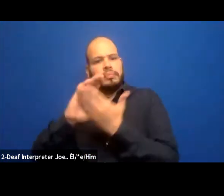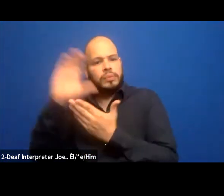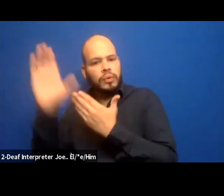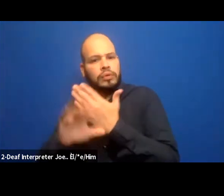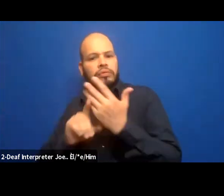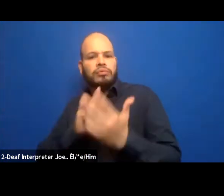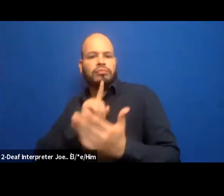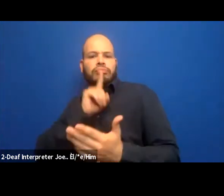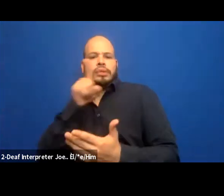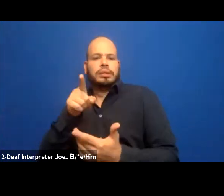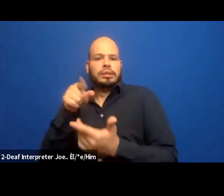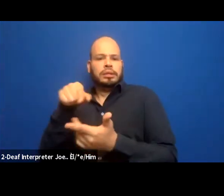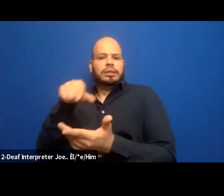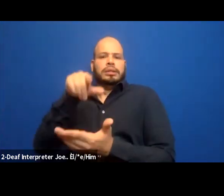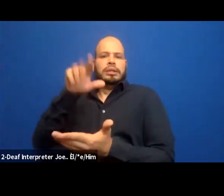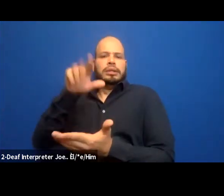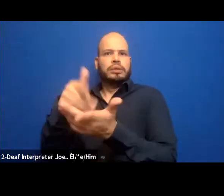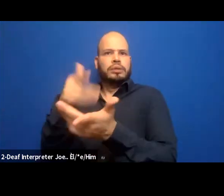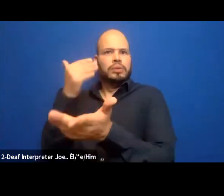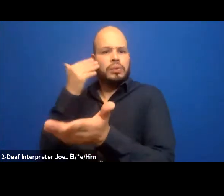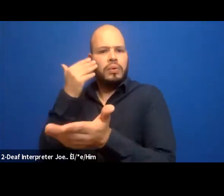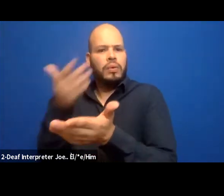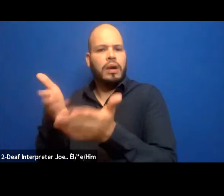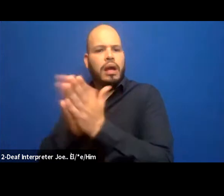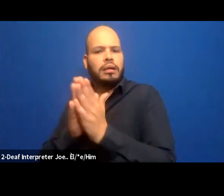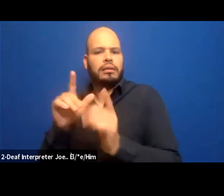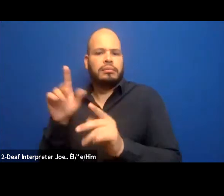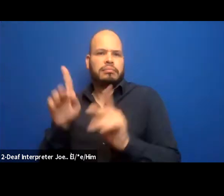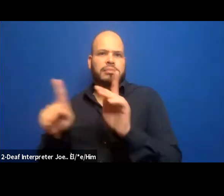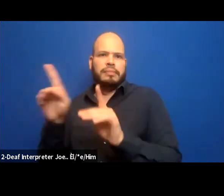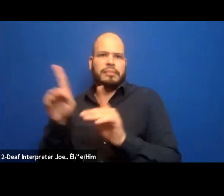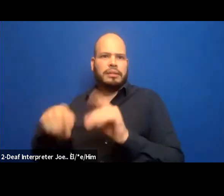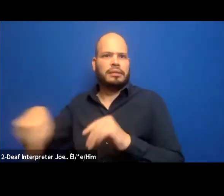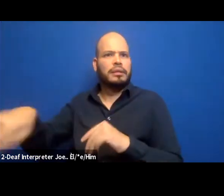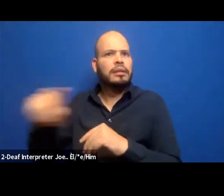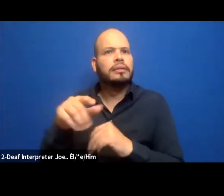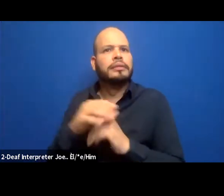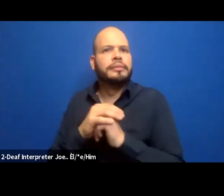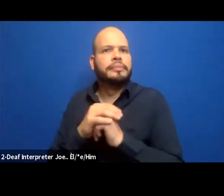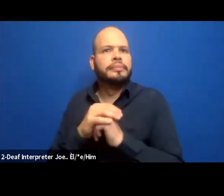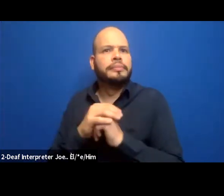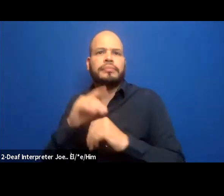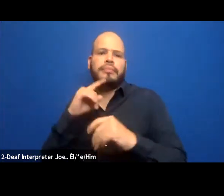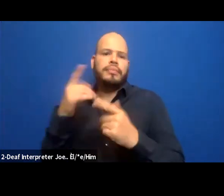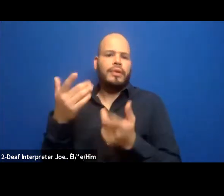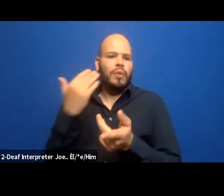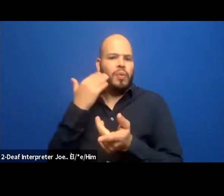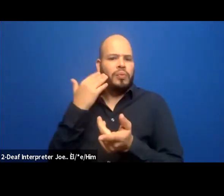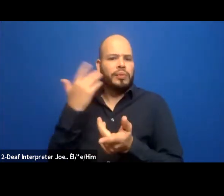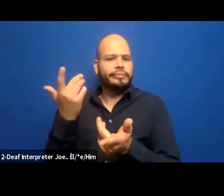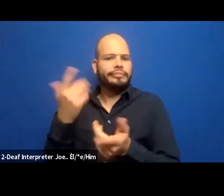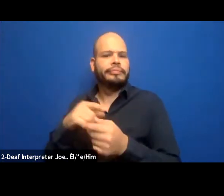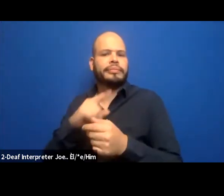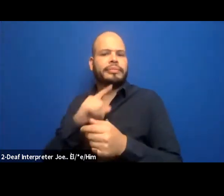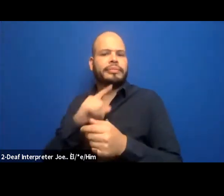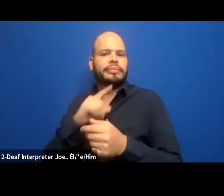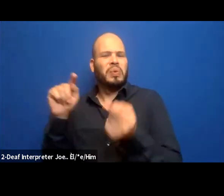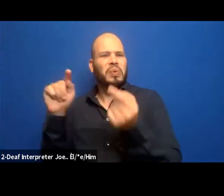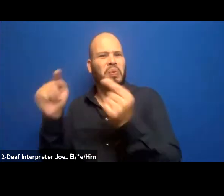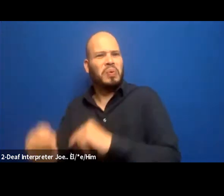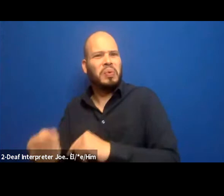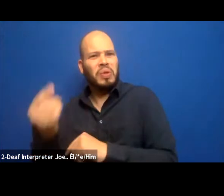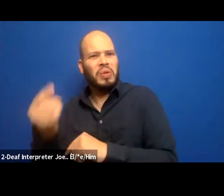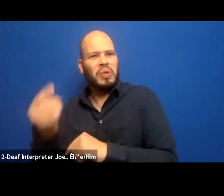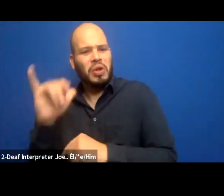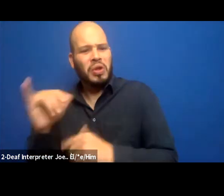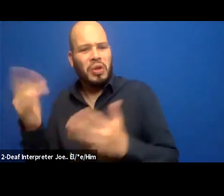what does harm look like? What does healing look like in our lives? And having individual and large